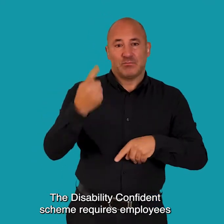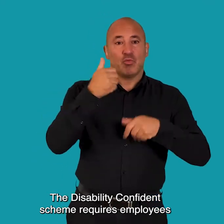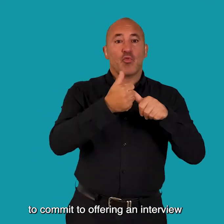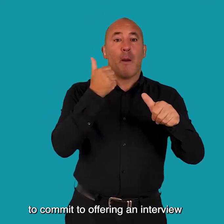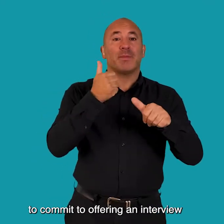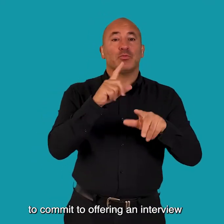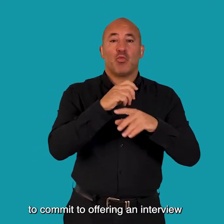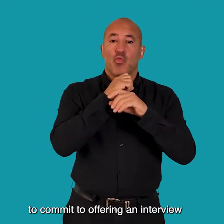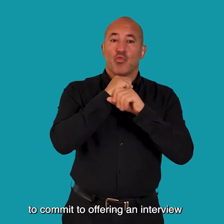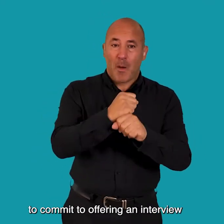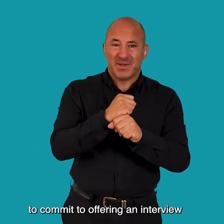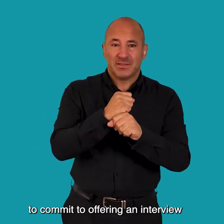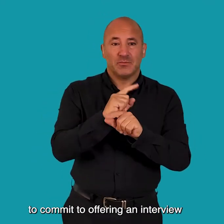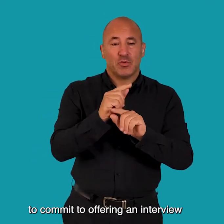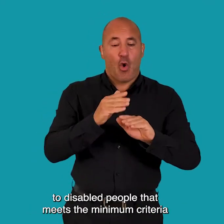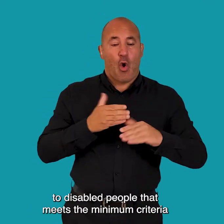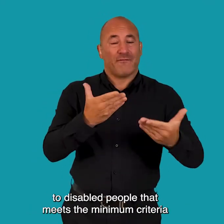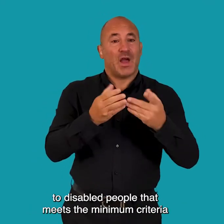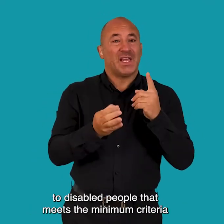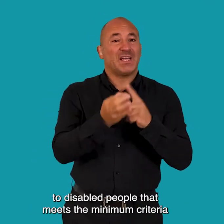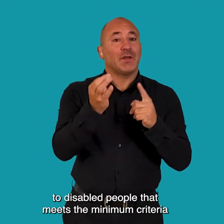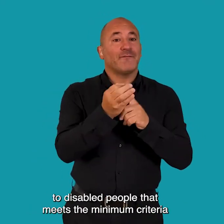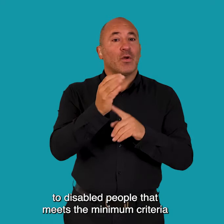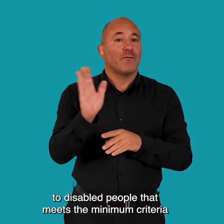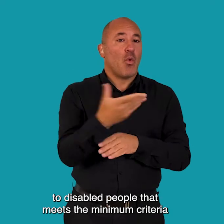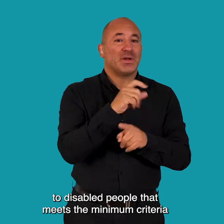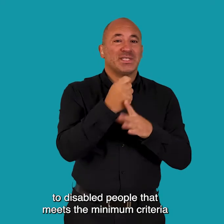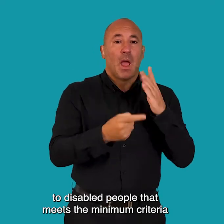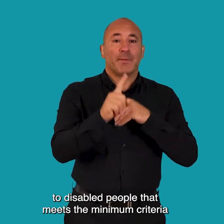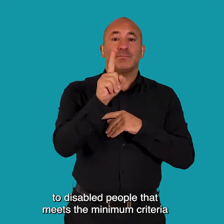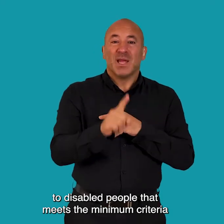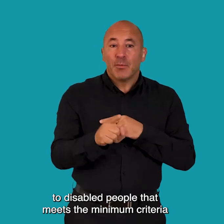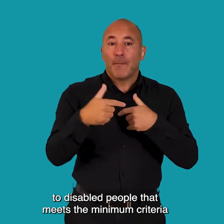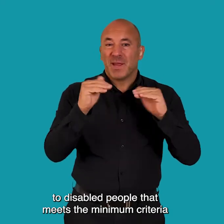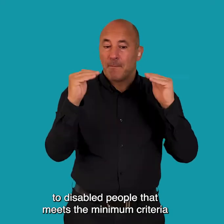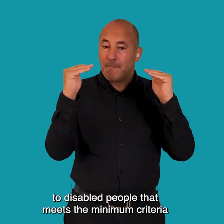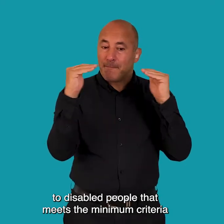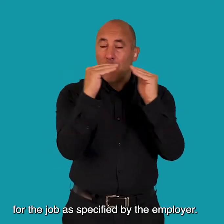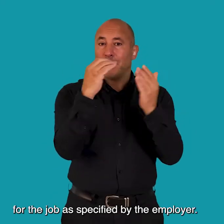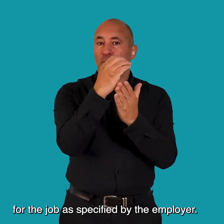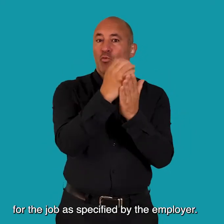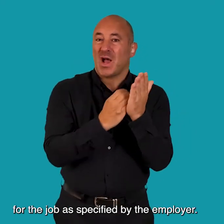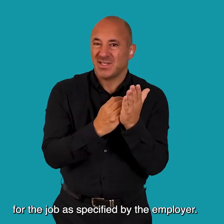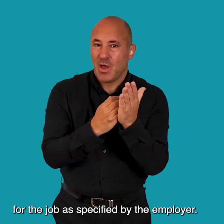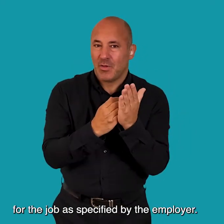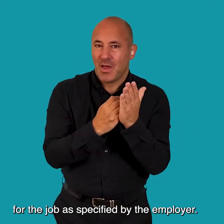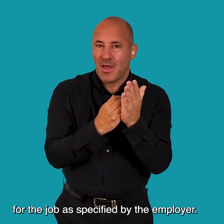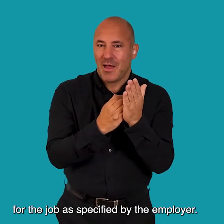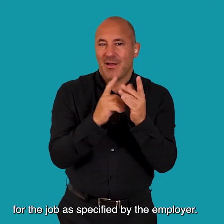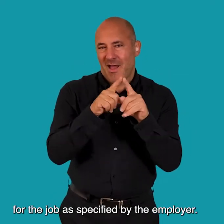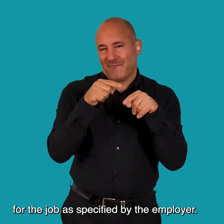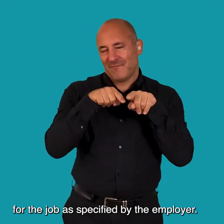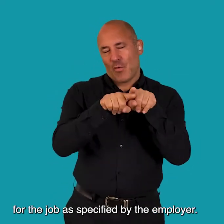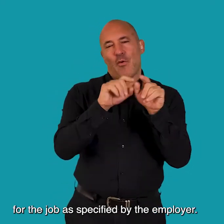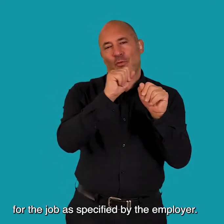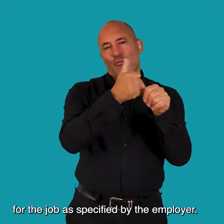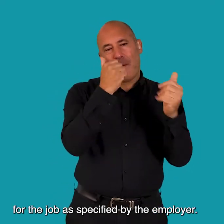to commit to offering an interview to disabled people that meets the minimum criteria for the job, as specified by the